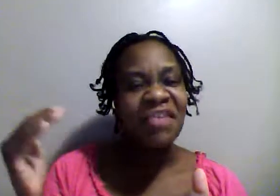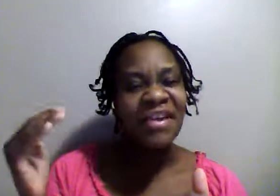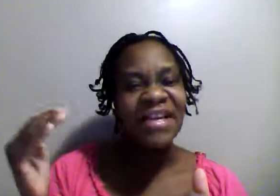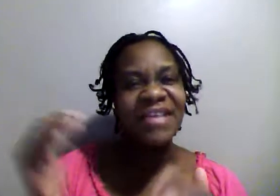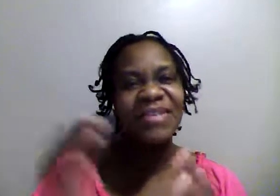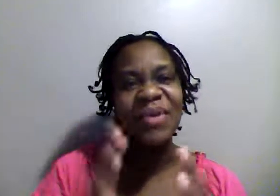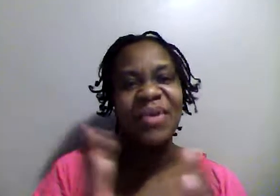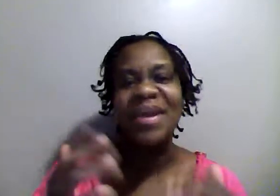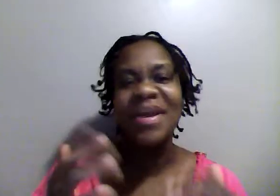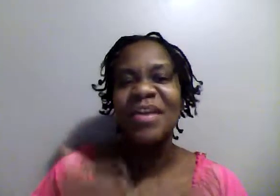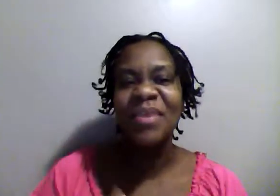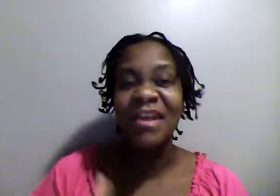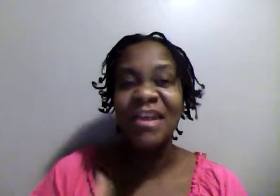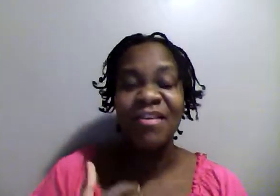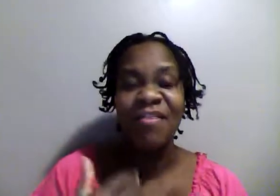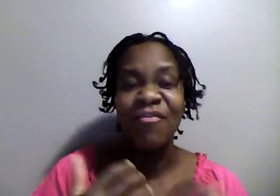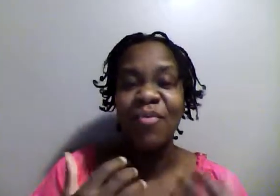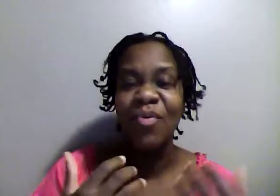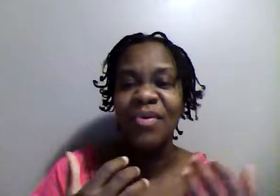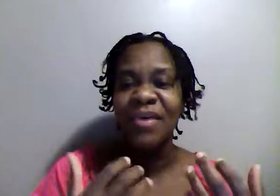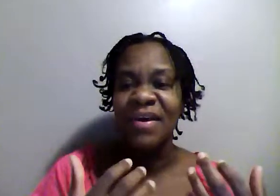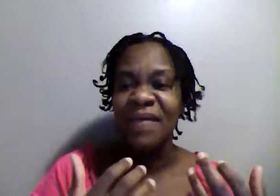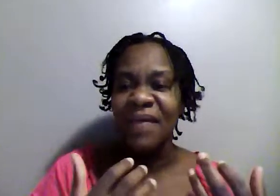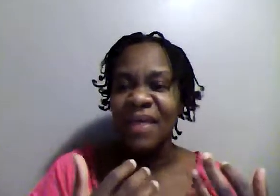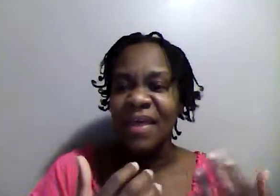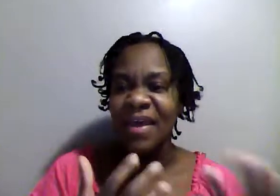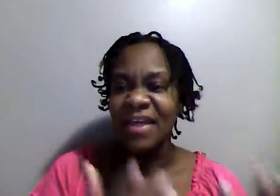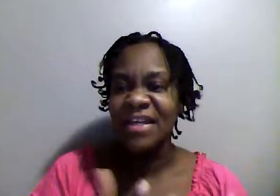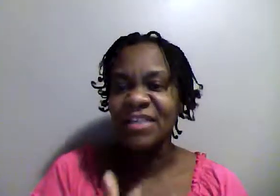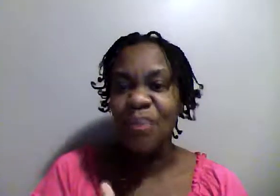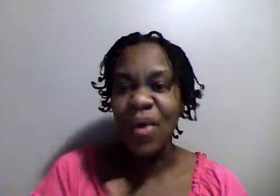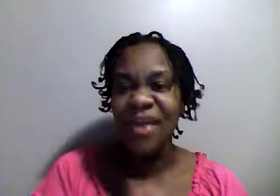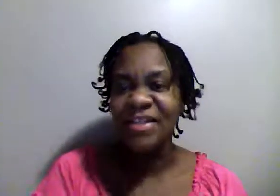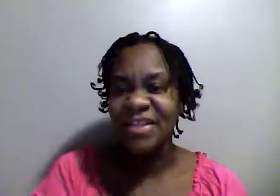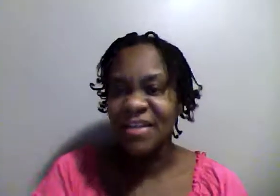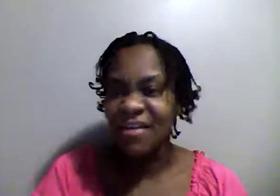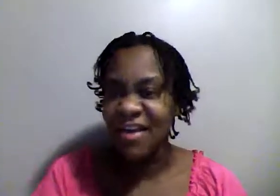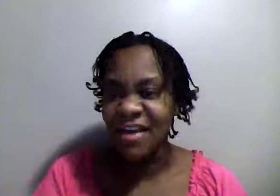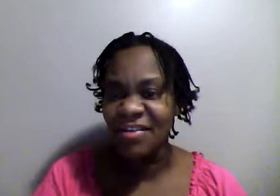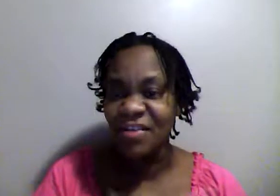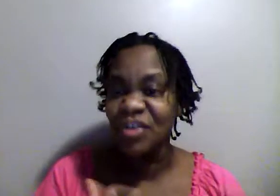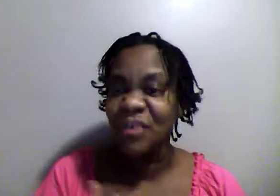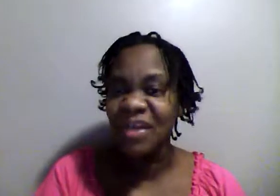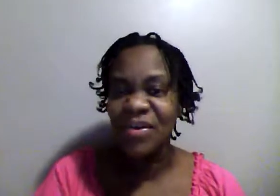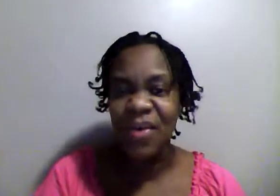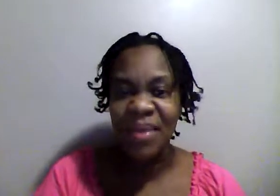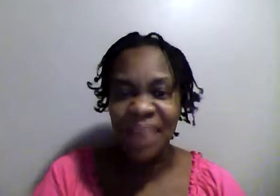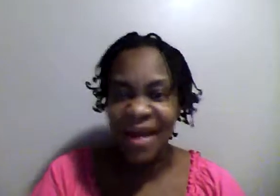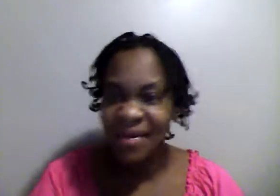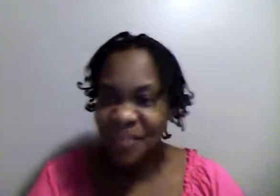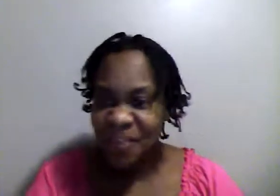gradually, so you don't end up with a lot of food getting spoiled or a lot of your tomato going bad.